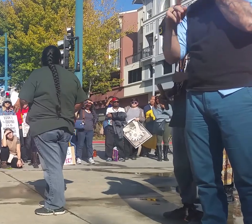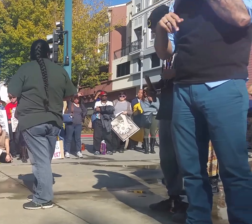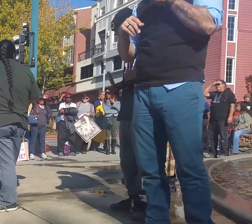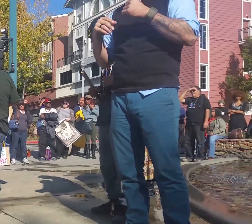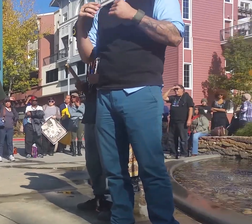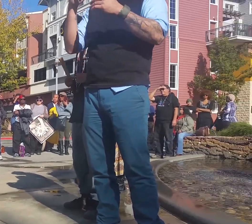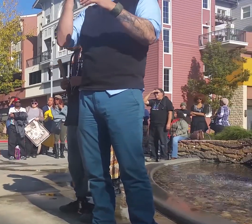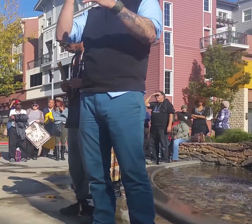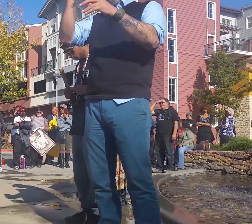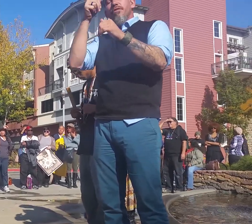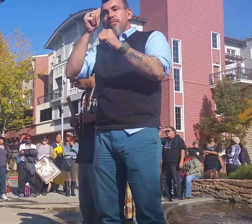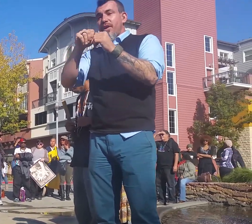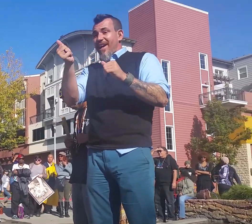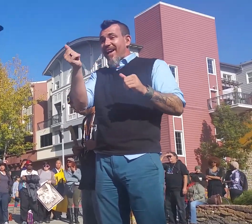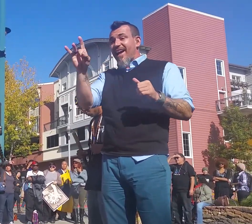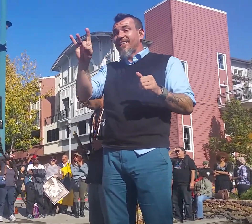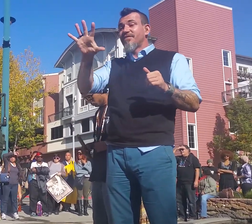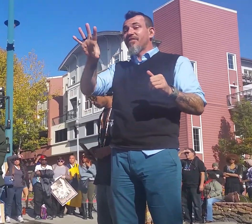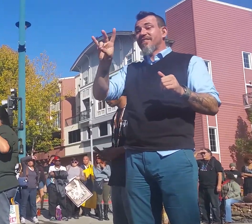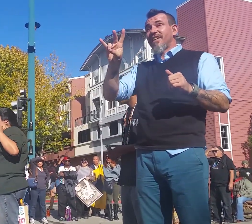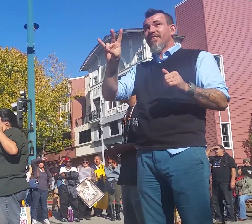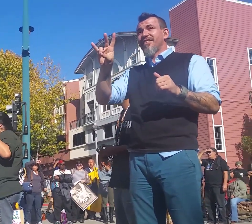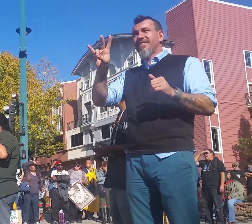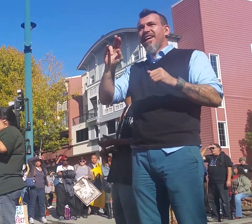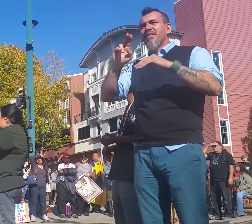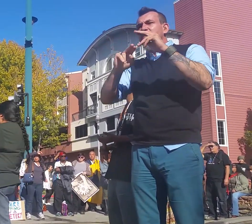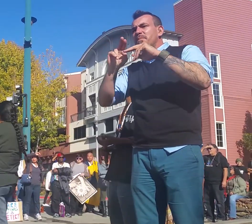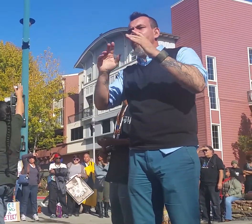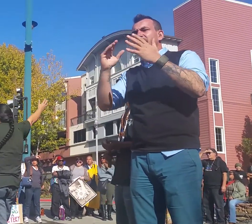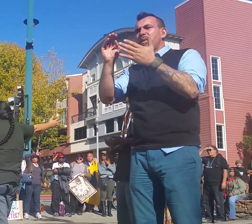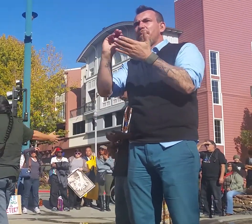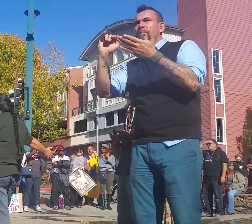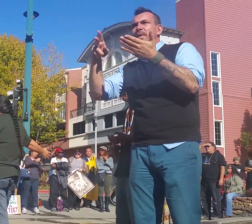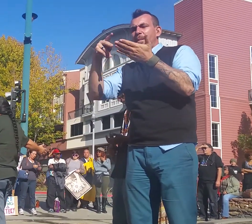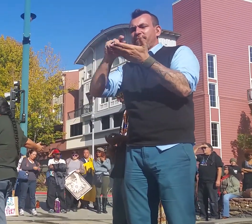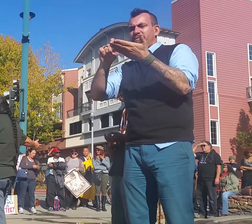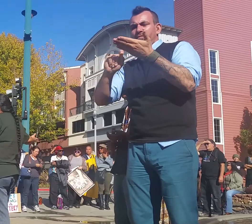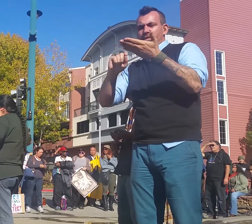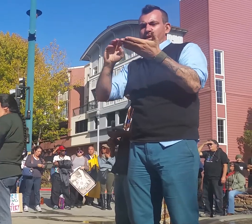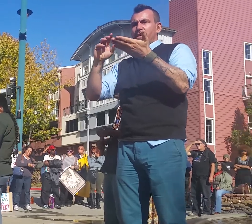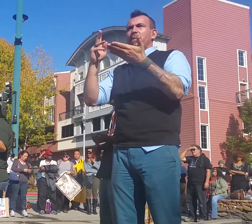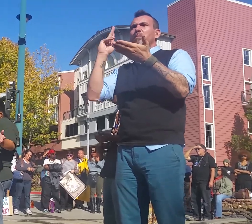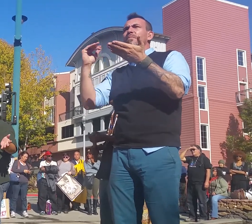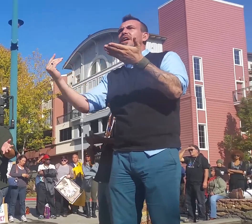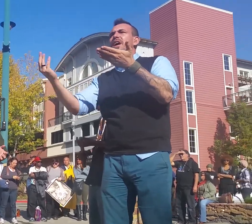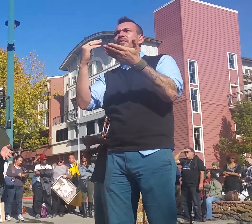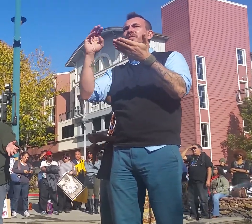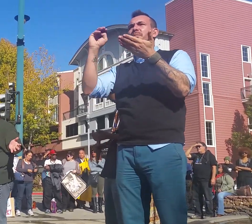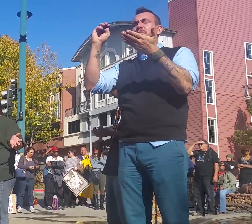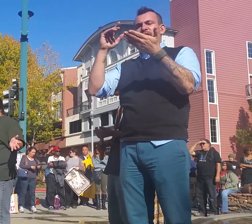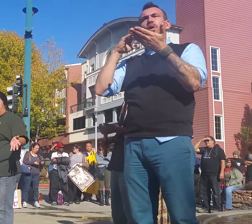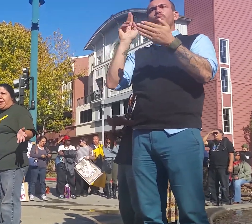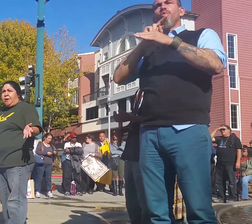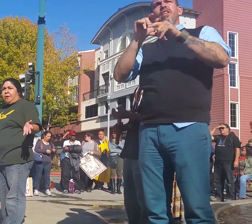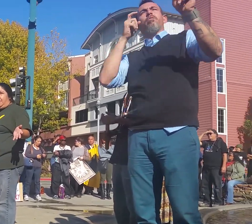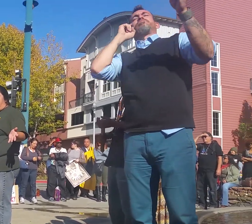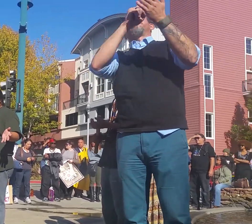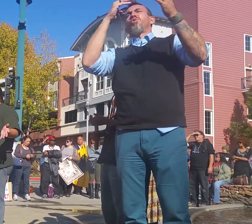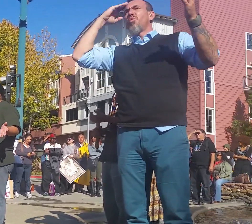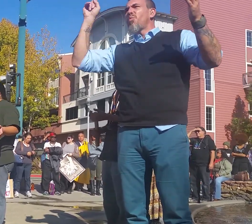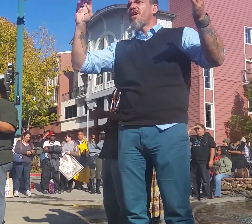1867 post-survey map. So people coming in the bay would see this huge mound and use it as a point of reference to get